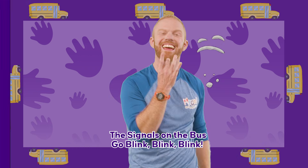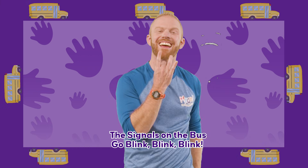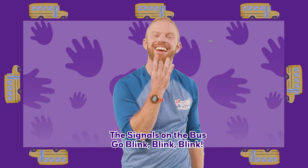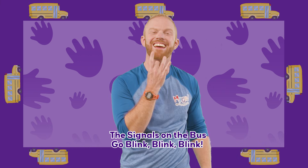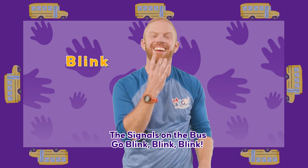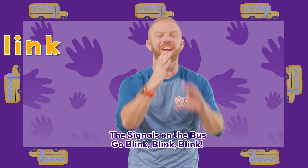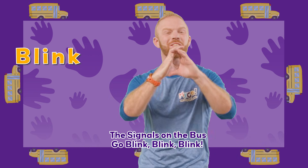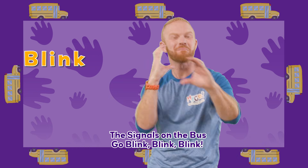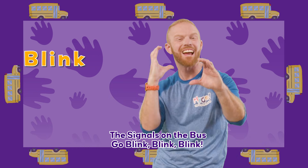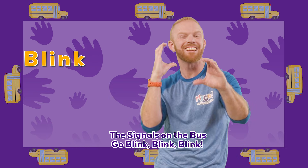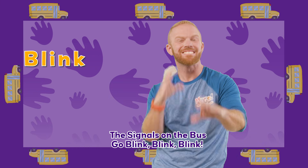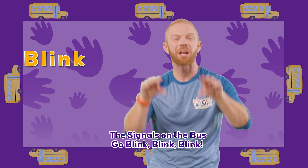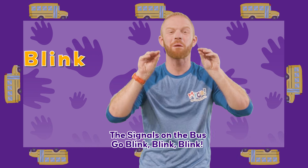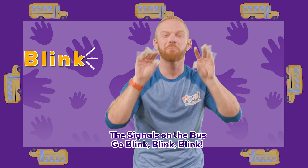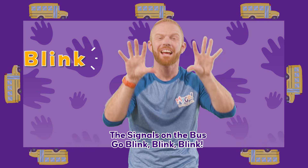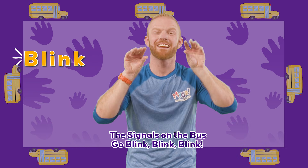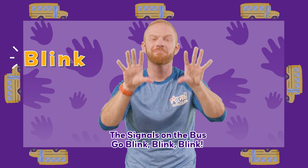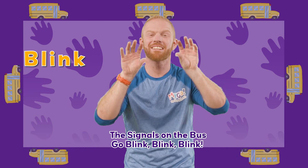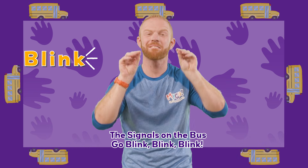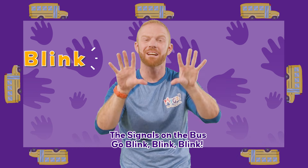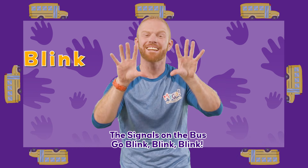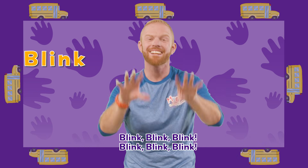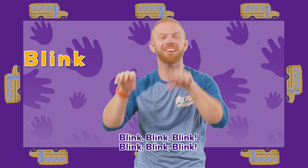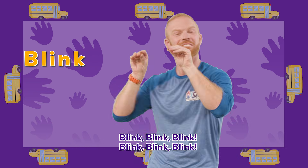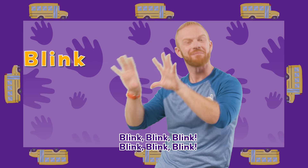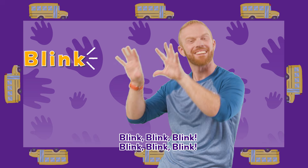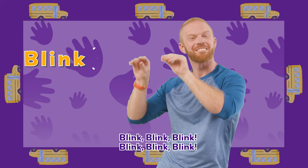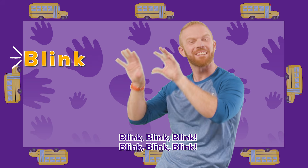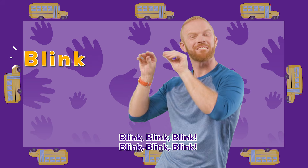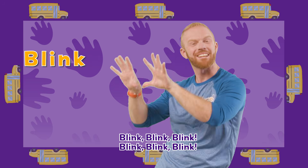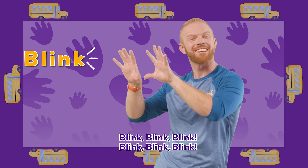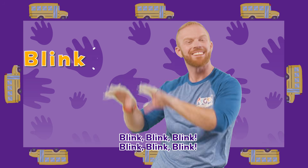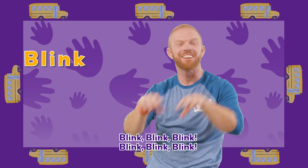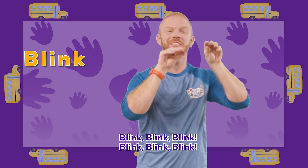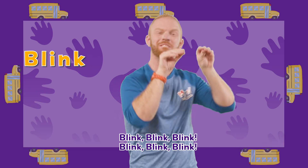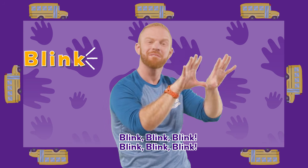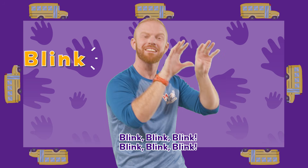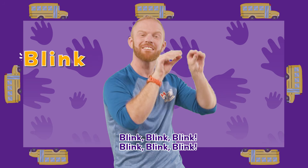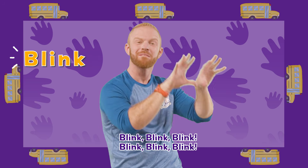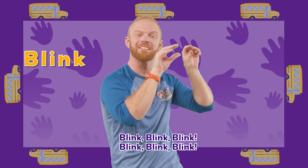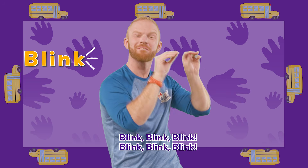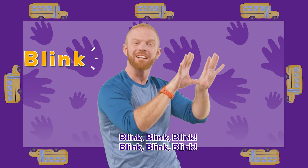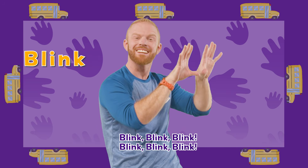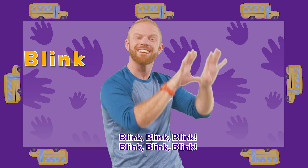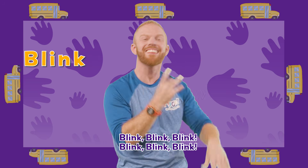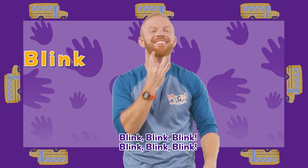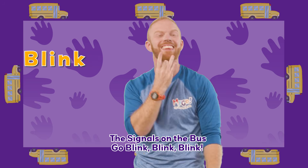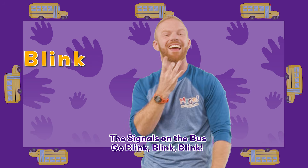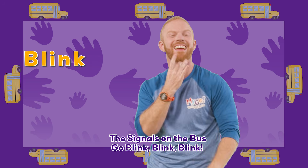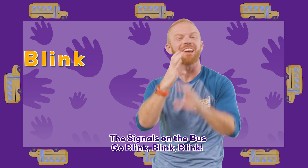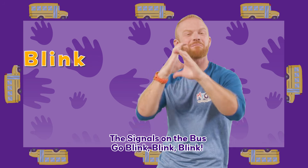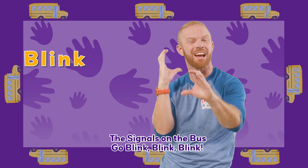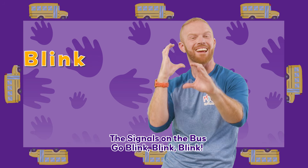The signals on the bus go blink, blink, blink, blink, blink, blink, blink, blink, blink.